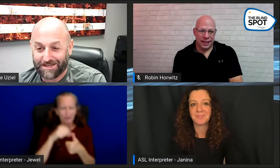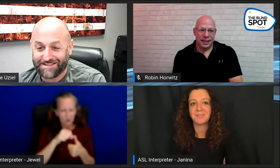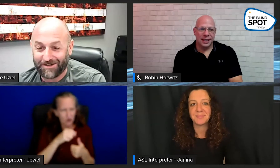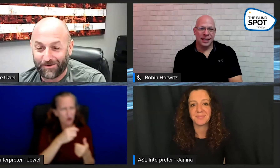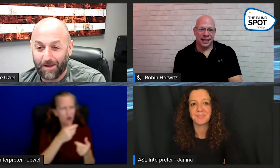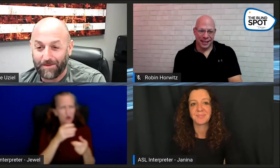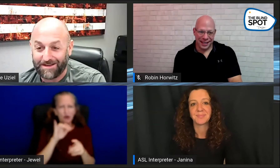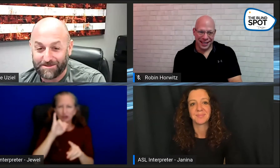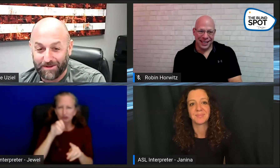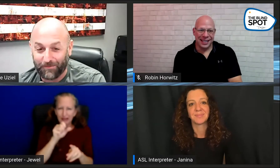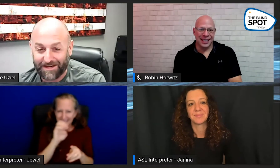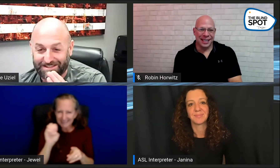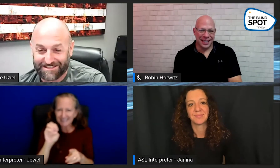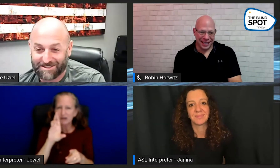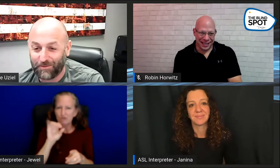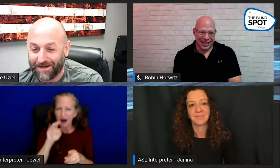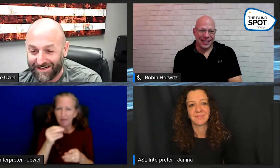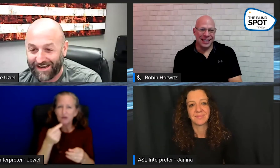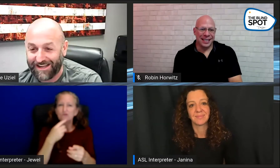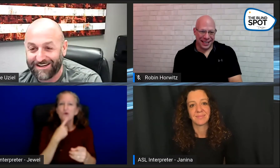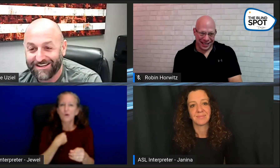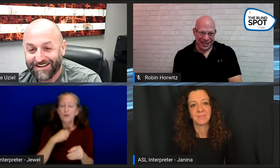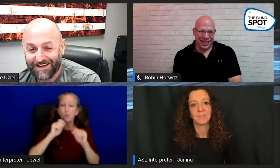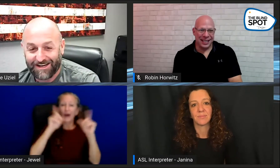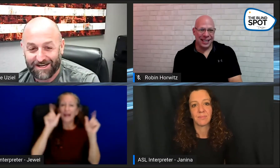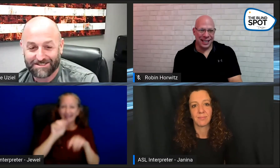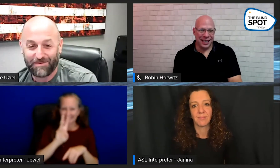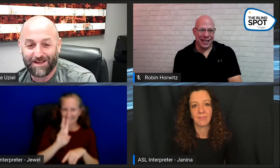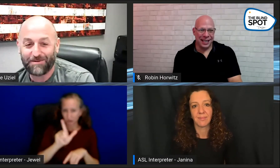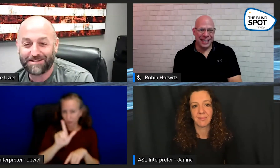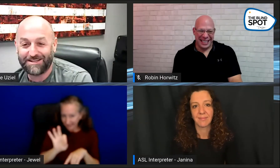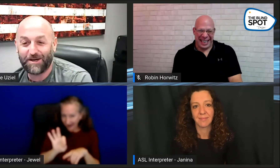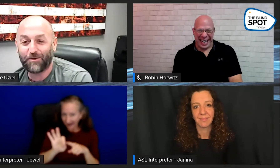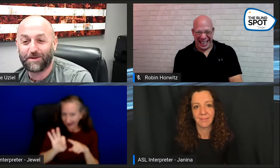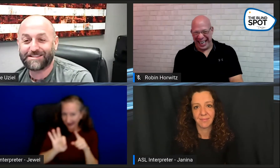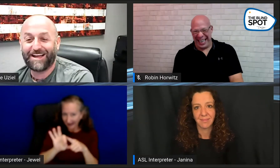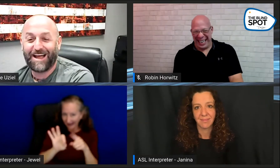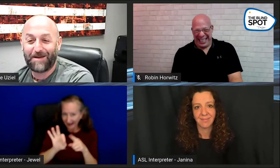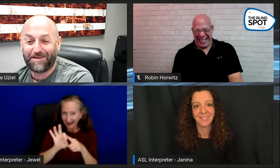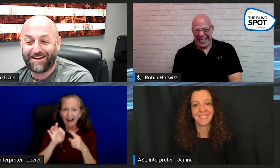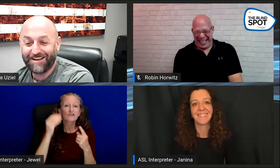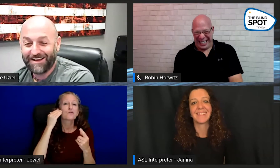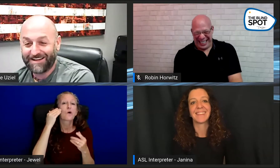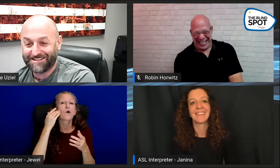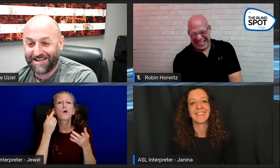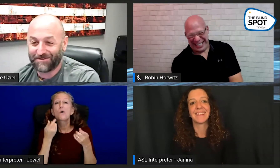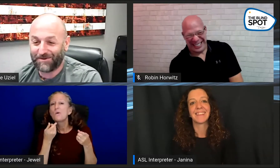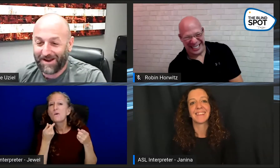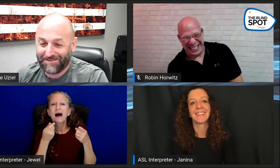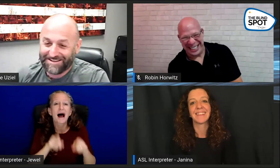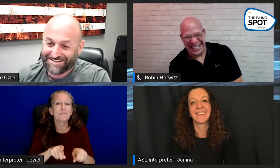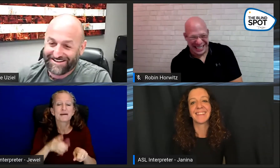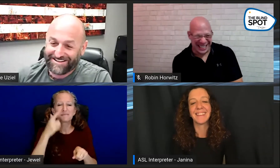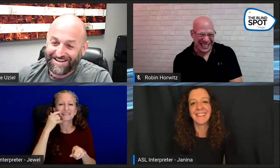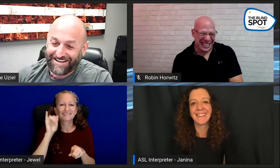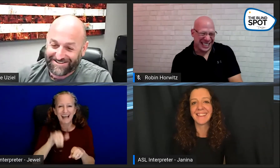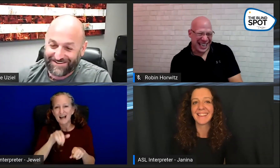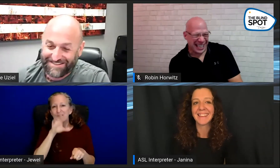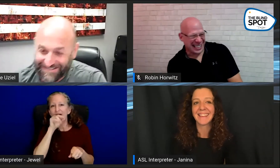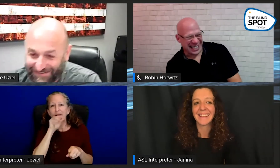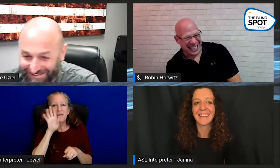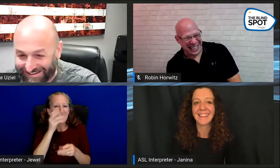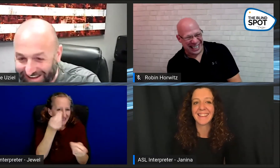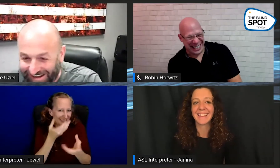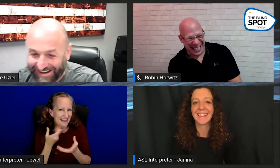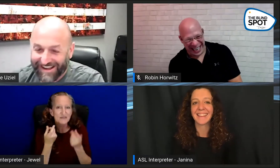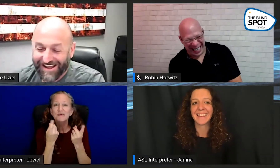by Jesse and Robin to be awake at 6:29 to be able to know what's going to happen, because that's when Robin is going to tell us what to